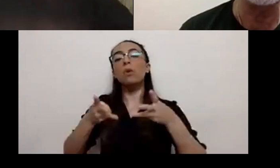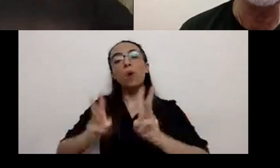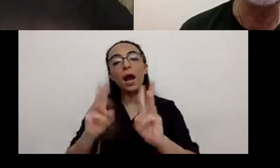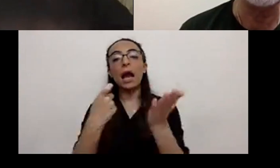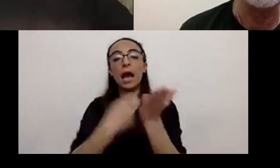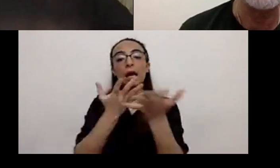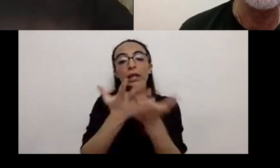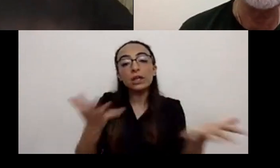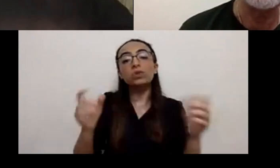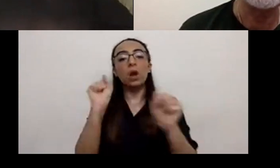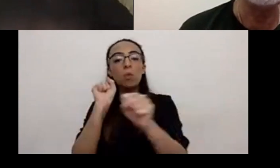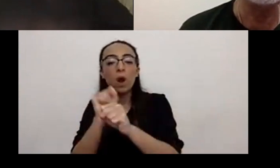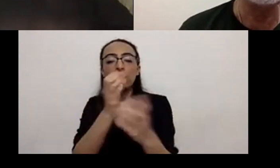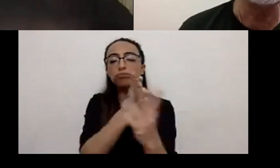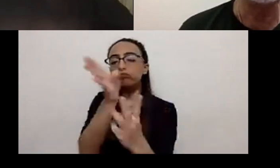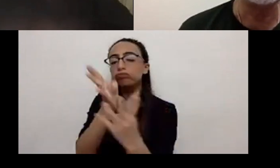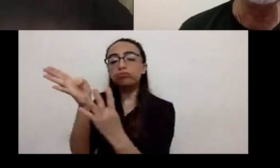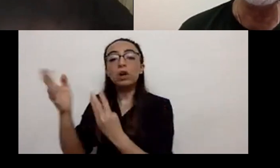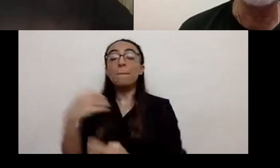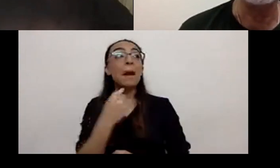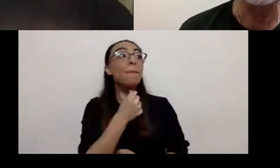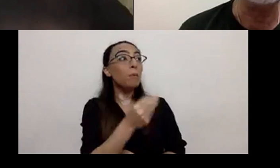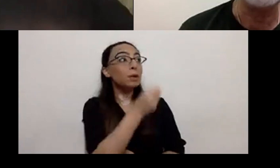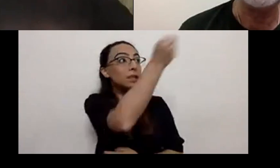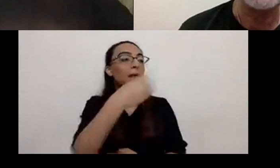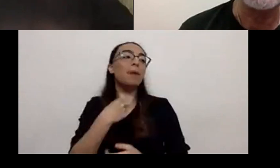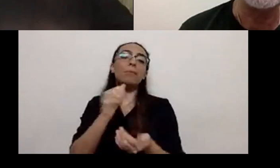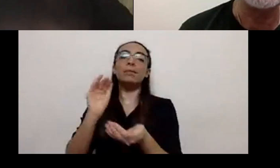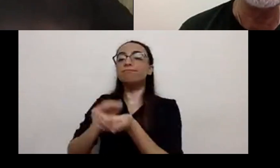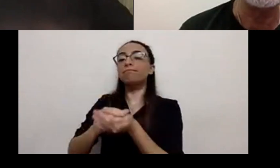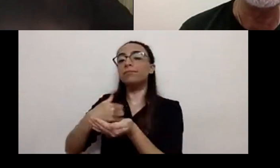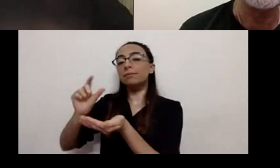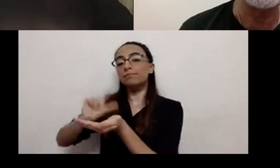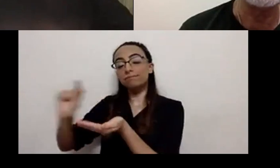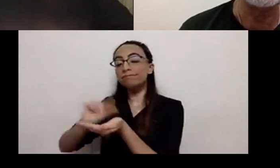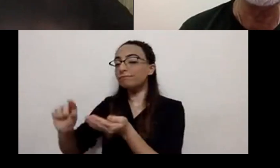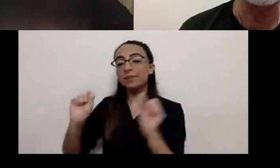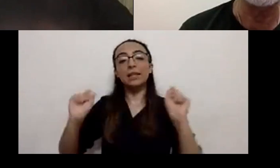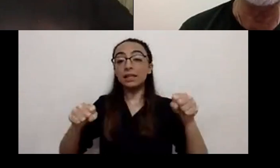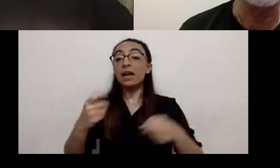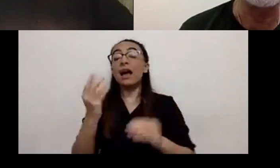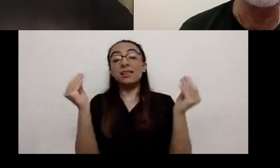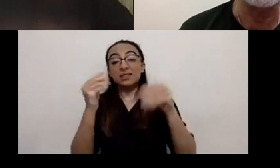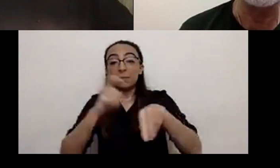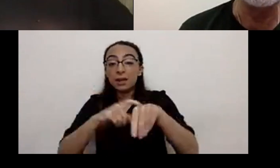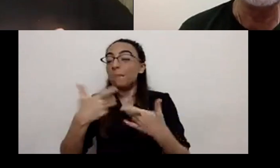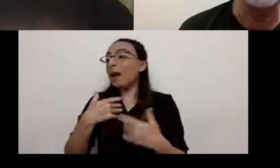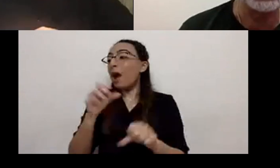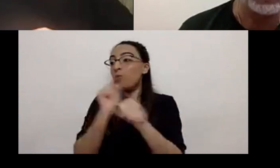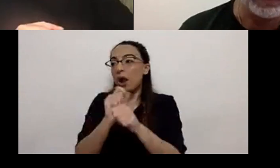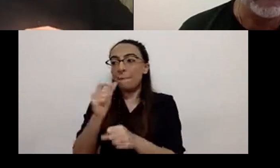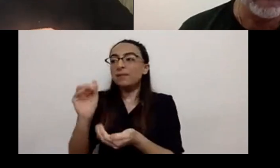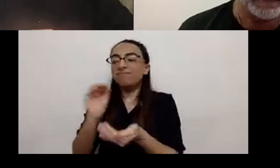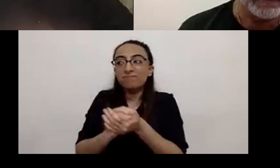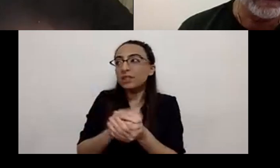resources, what we have promised. And sometimes we have to take very, very hard decisions as regards our governance, but we